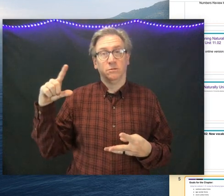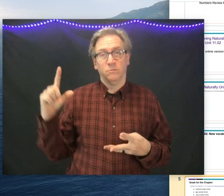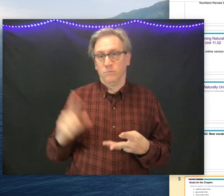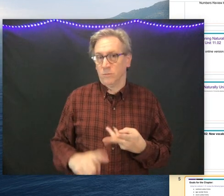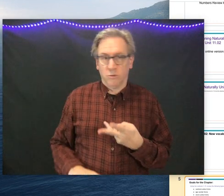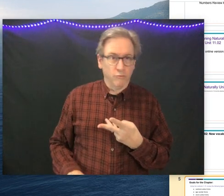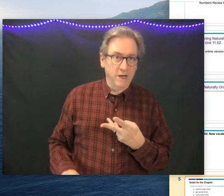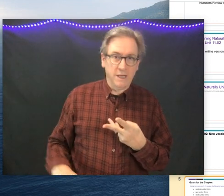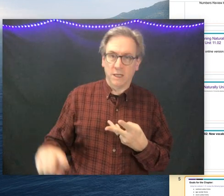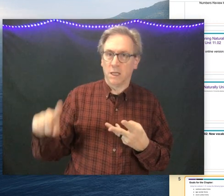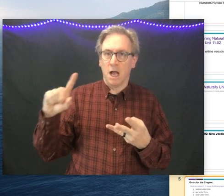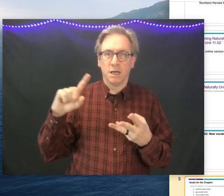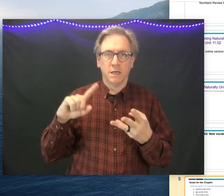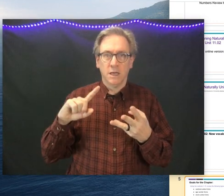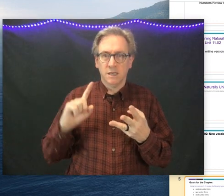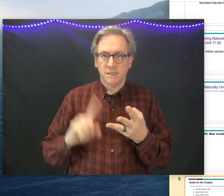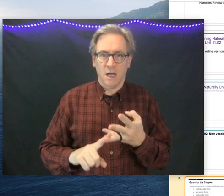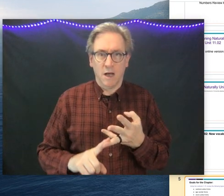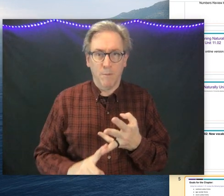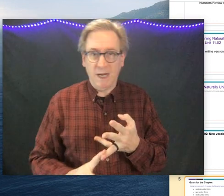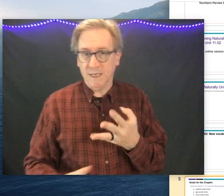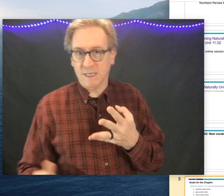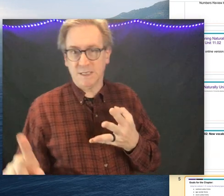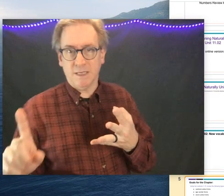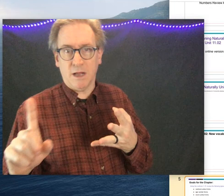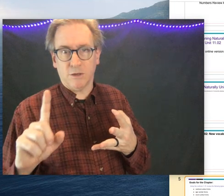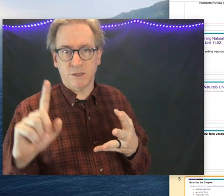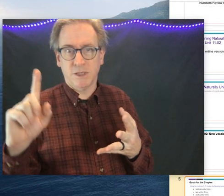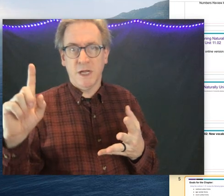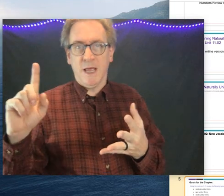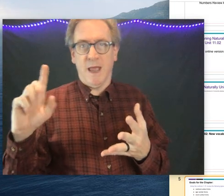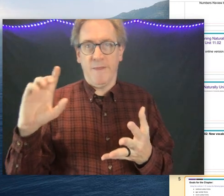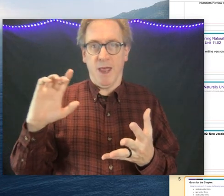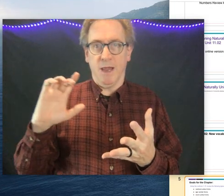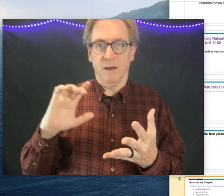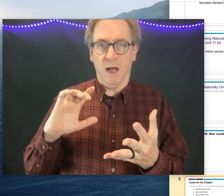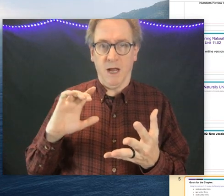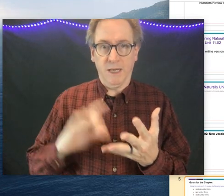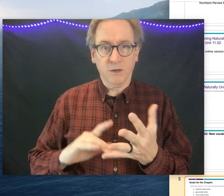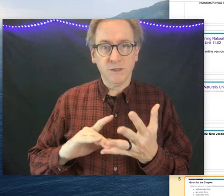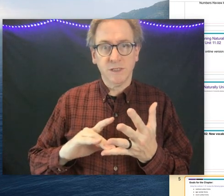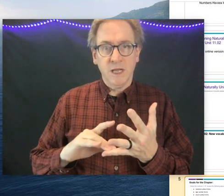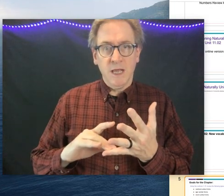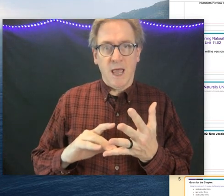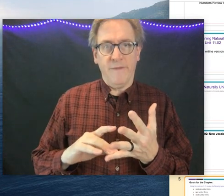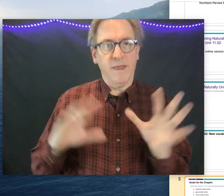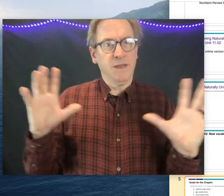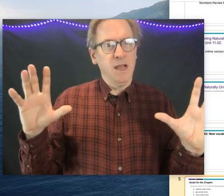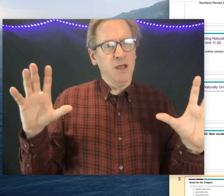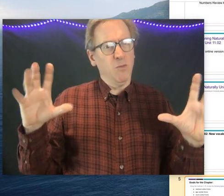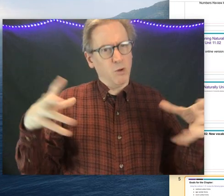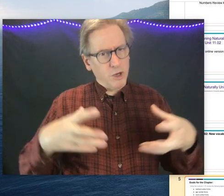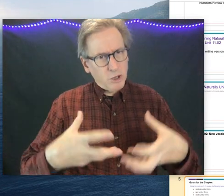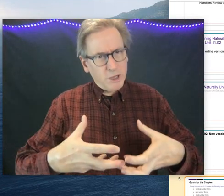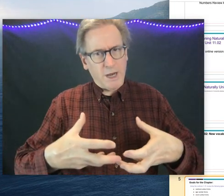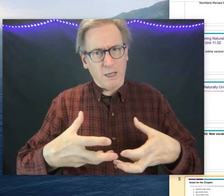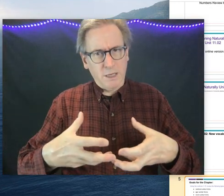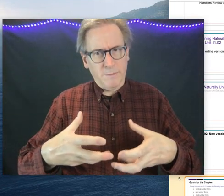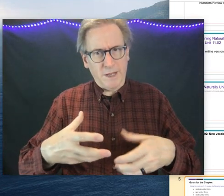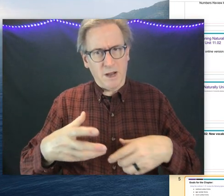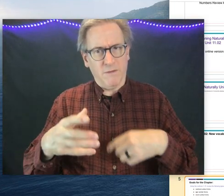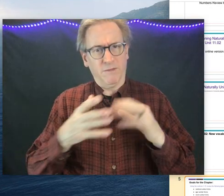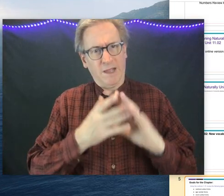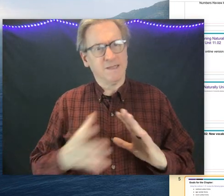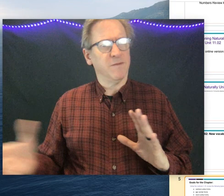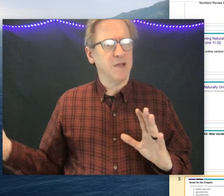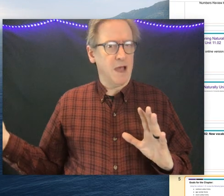age, reading the clock, money, cents and dollars, and then years. And then we're going to look at a little